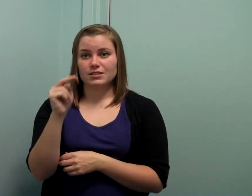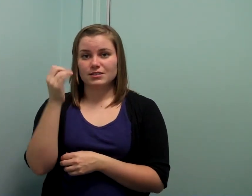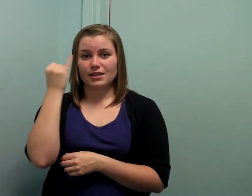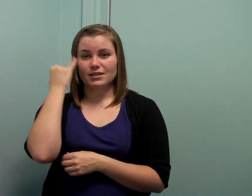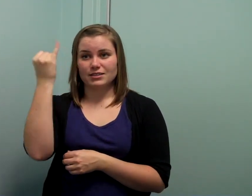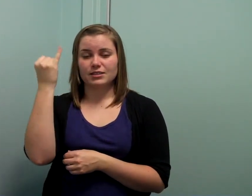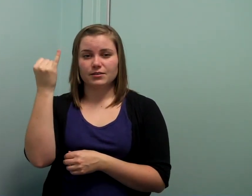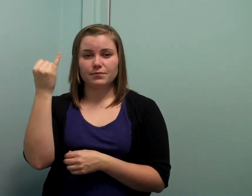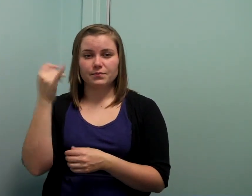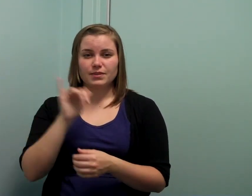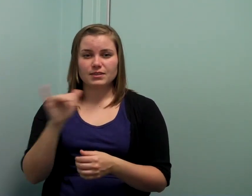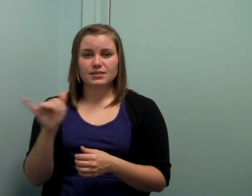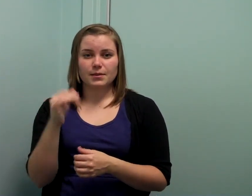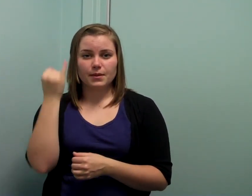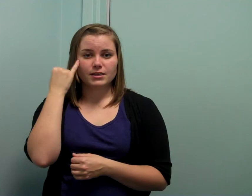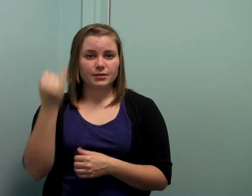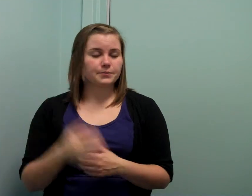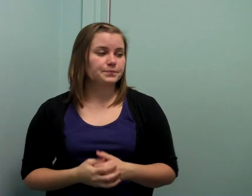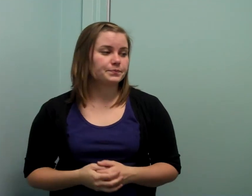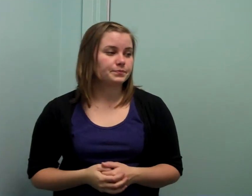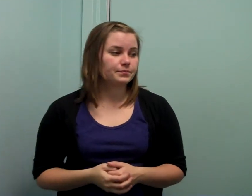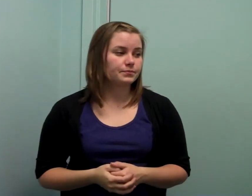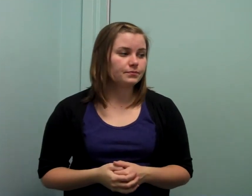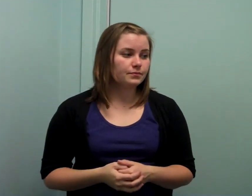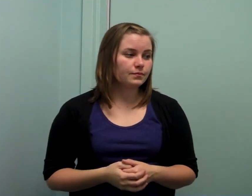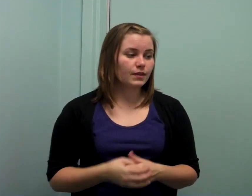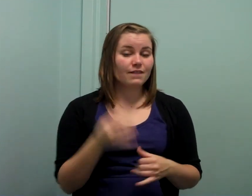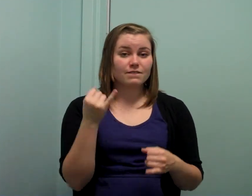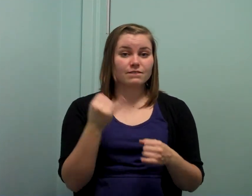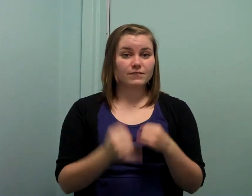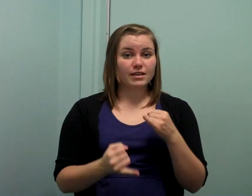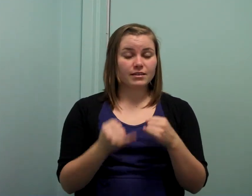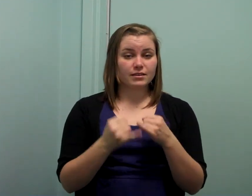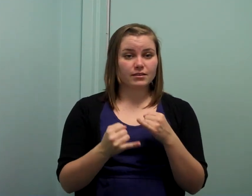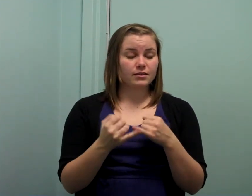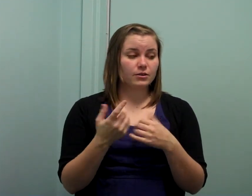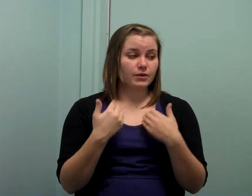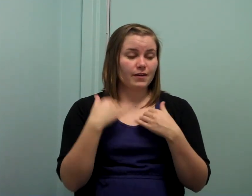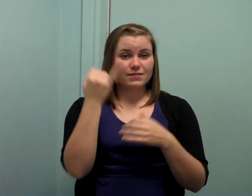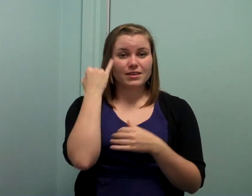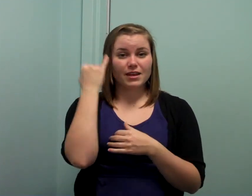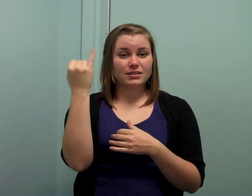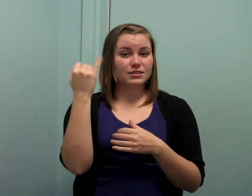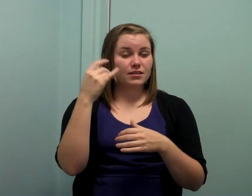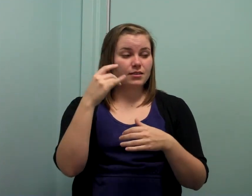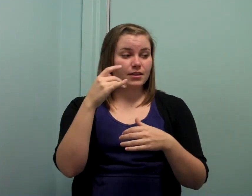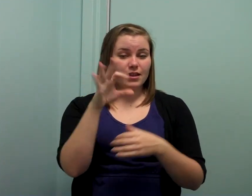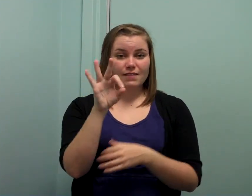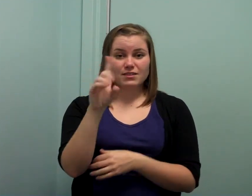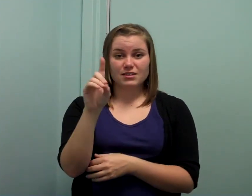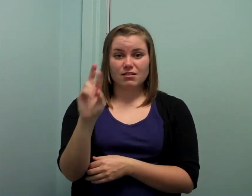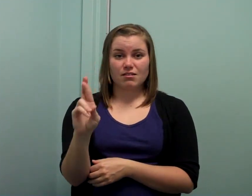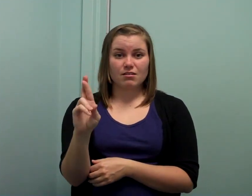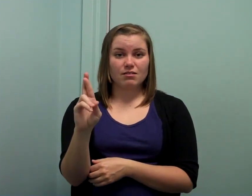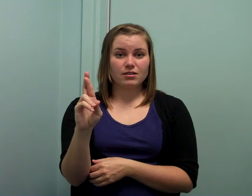there. Finally, we get to the fact that following FDR's